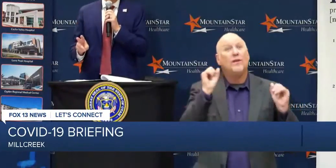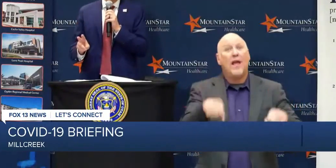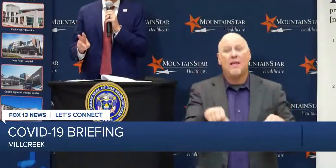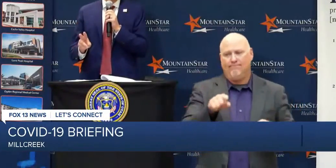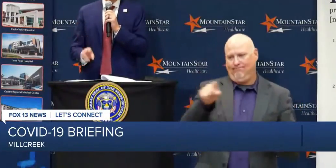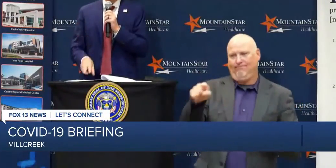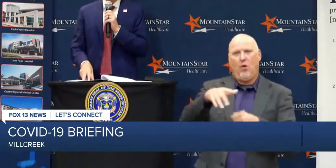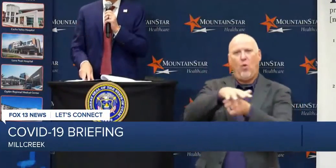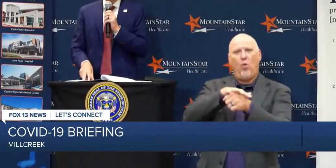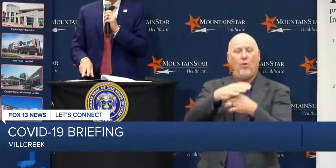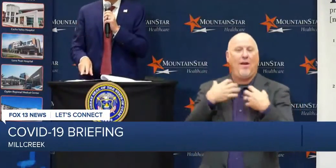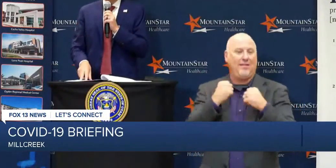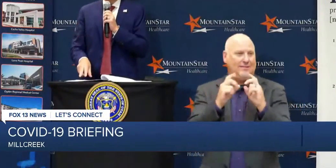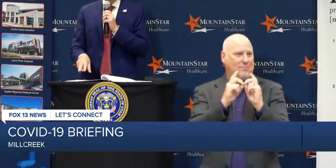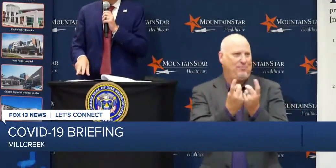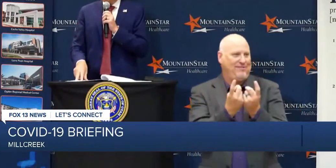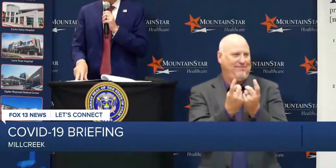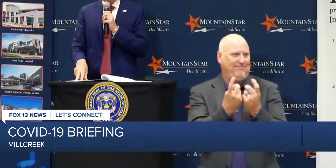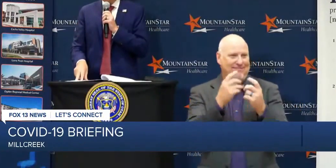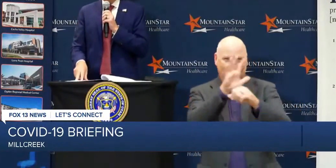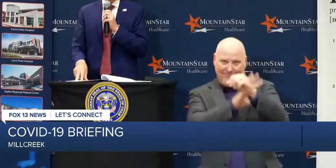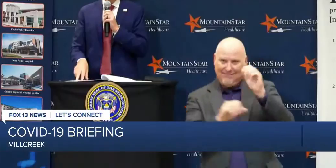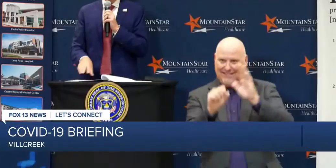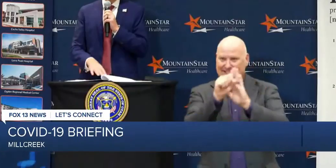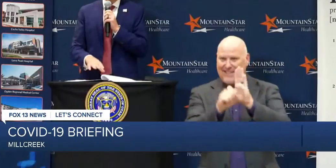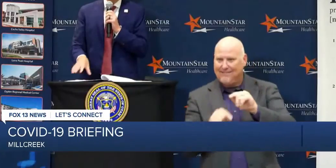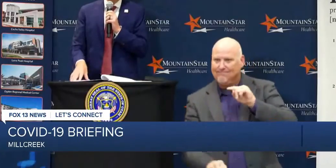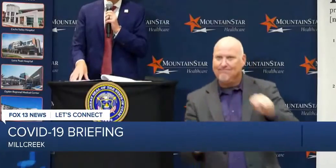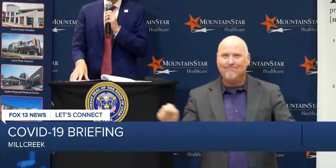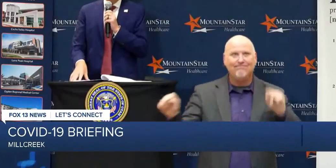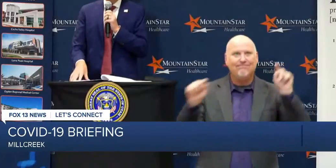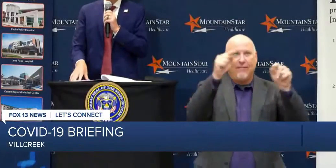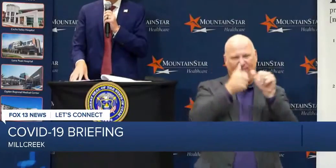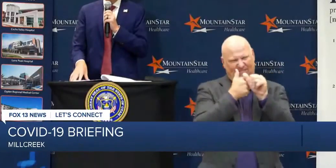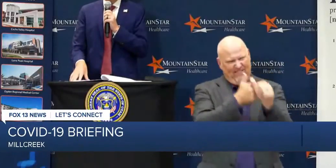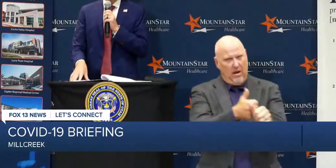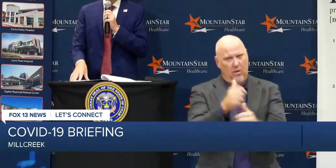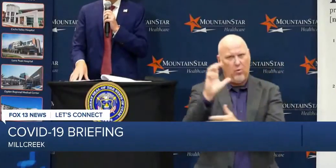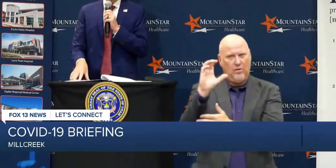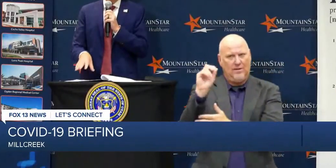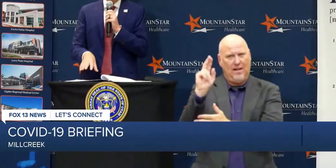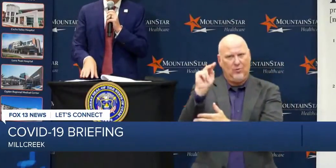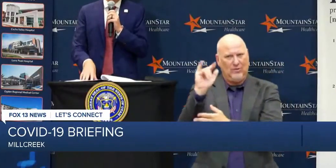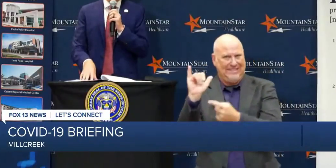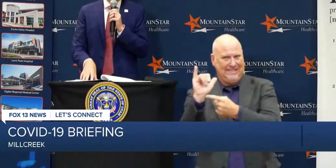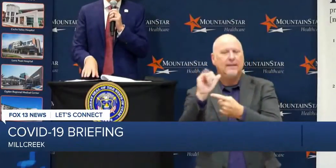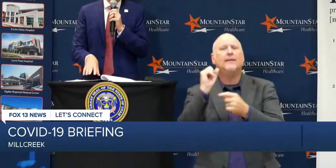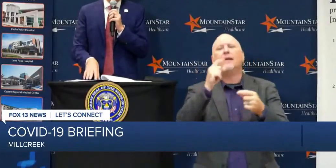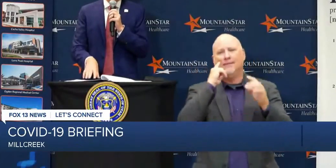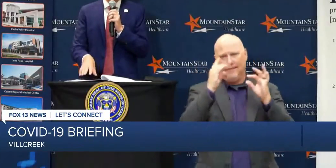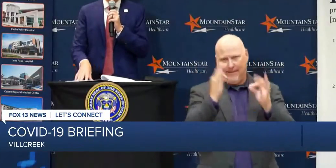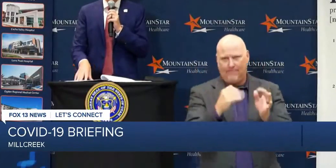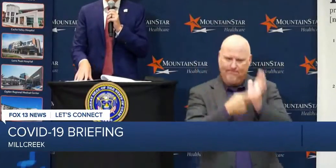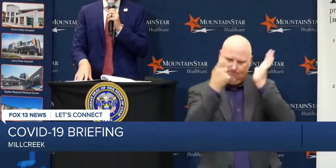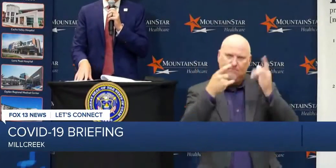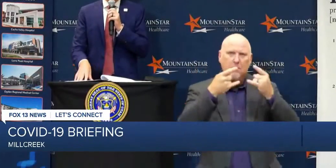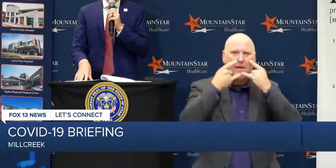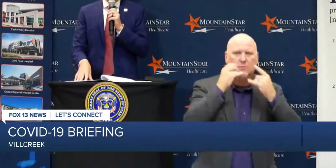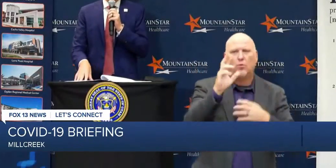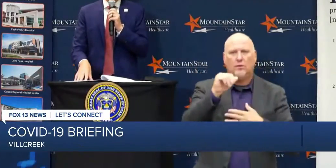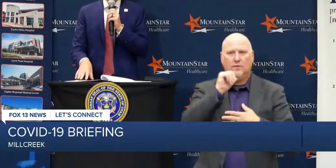with county elected officials. So they can do that for 30 days, and then the county council or the county